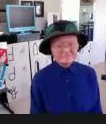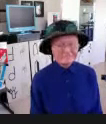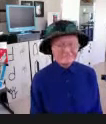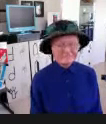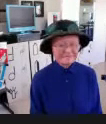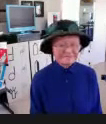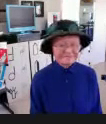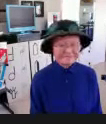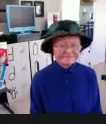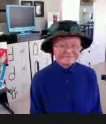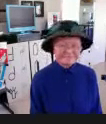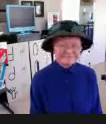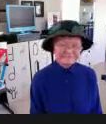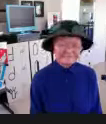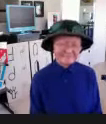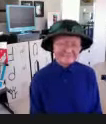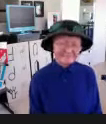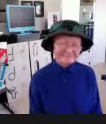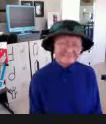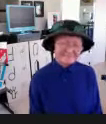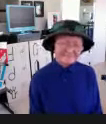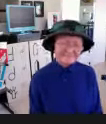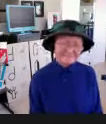Number PSR.